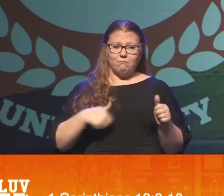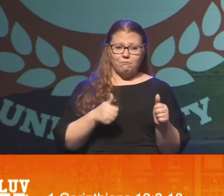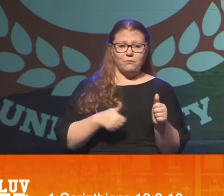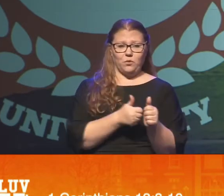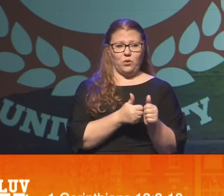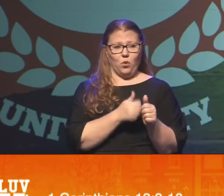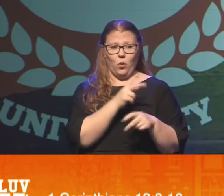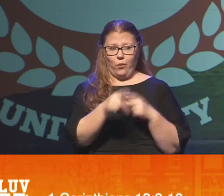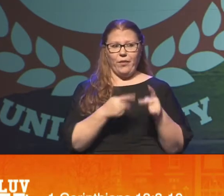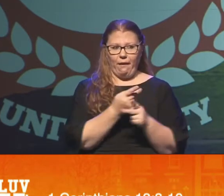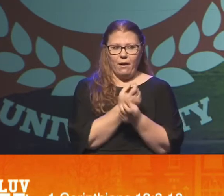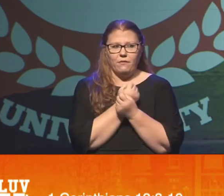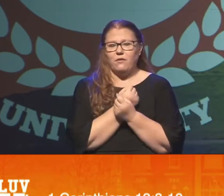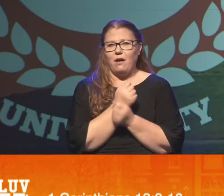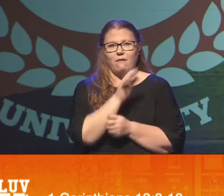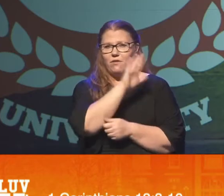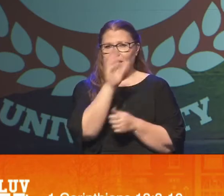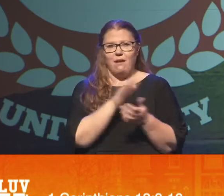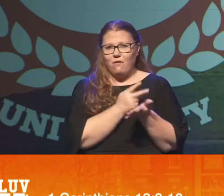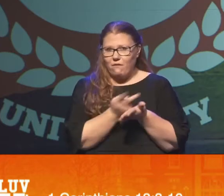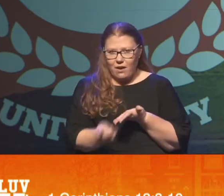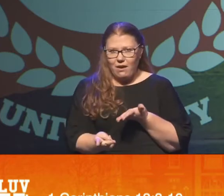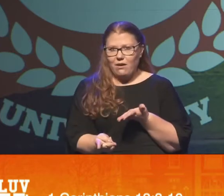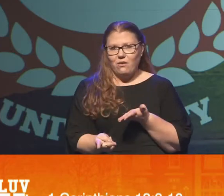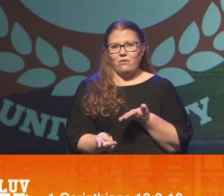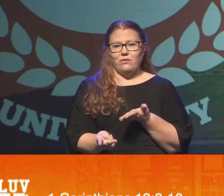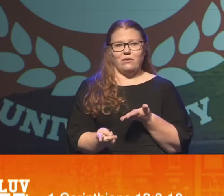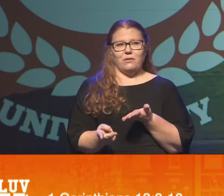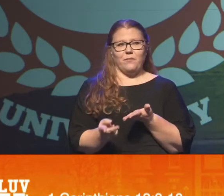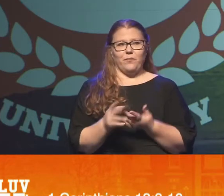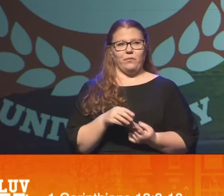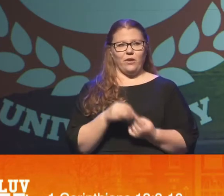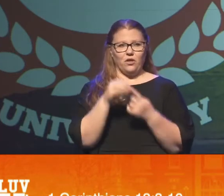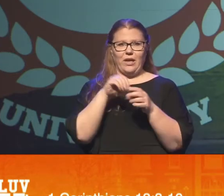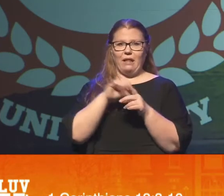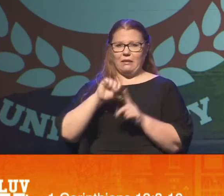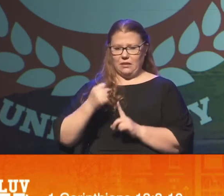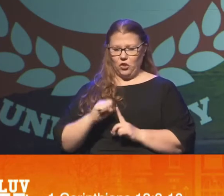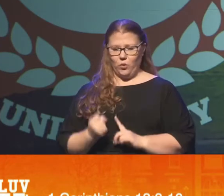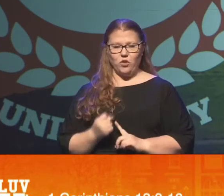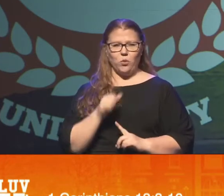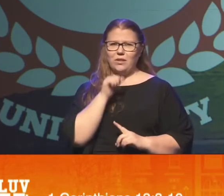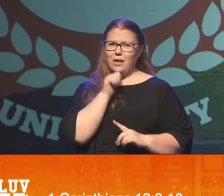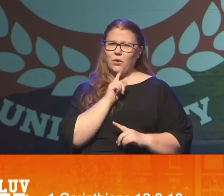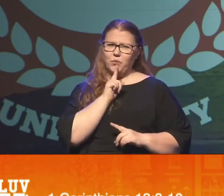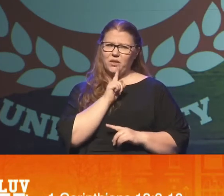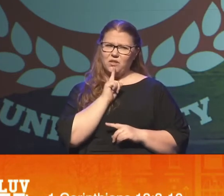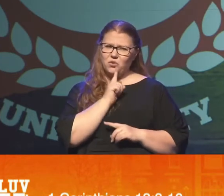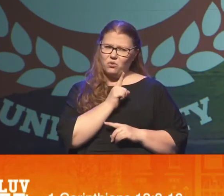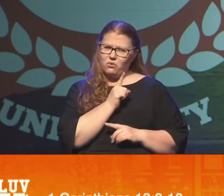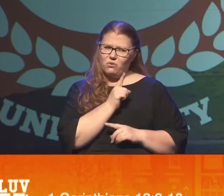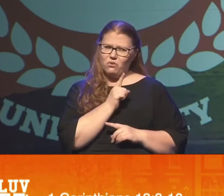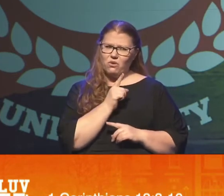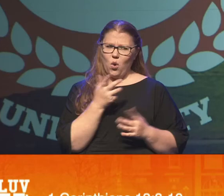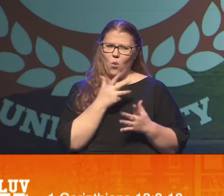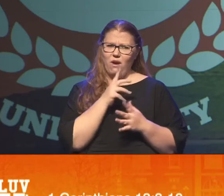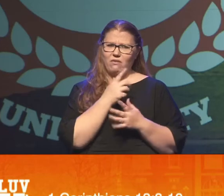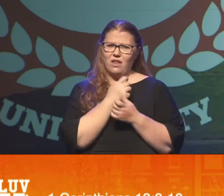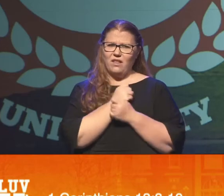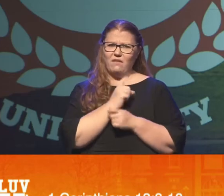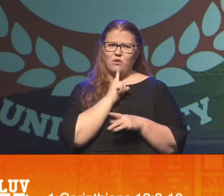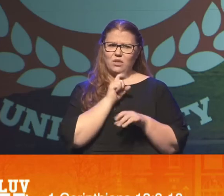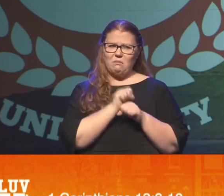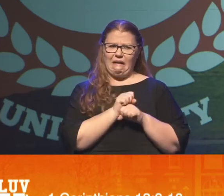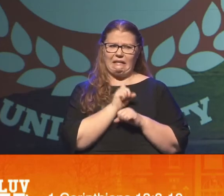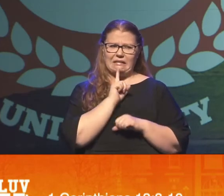that never ever fails, especially in those situations where we're not quite sure what the loving response